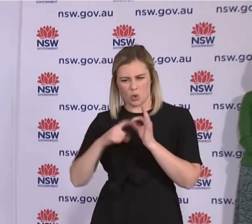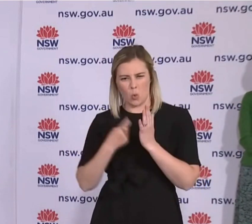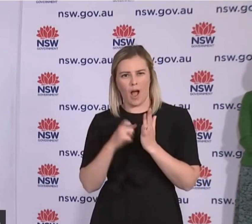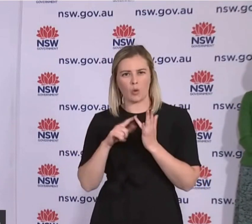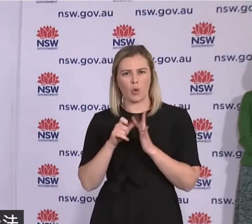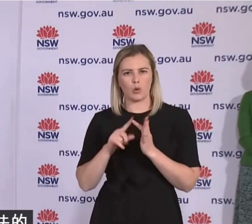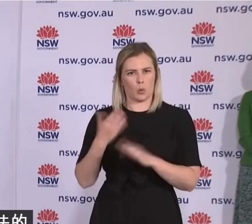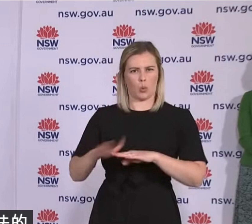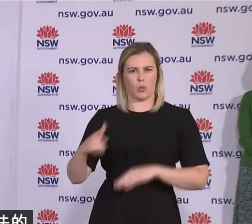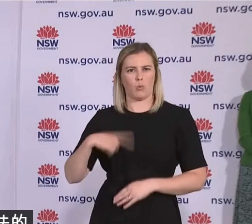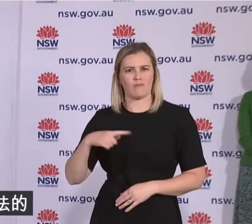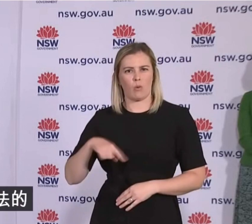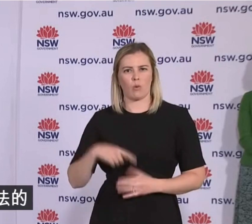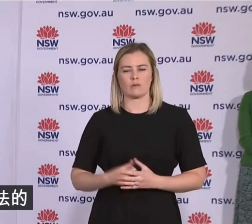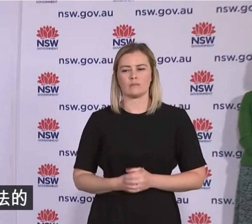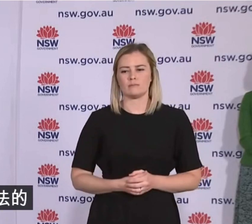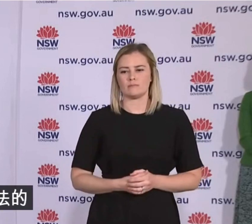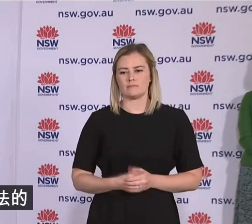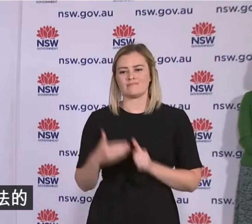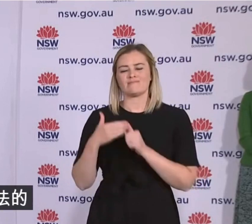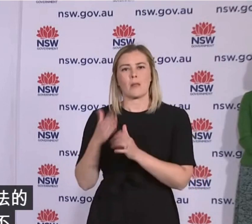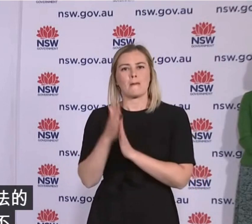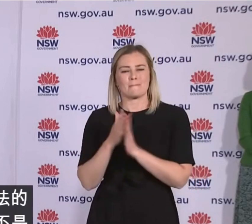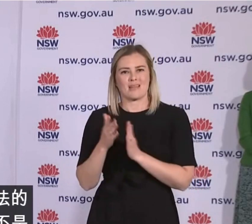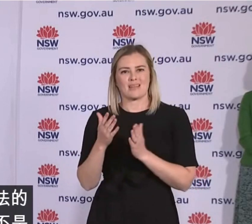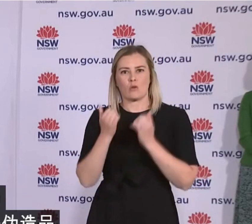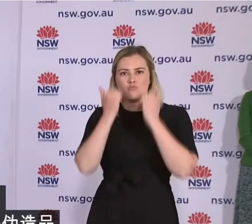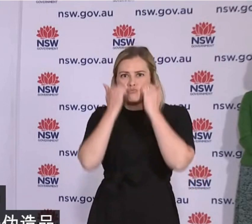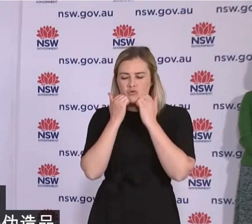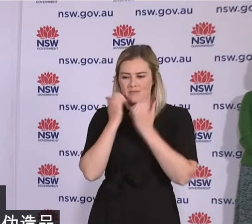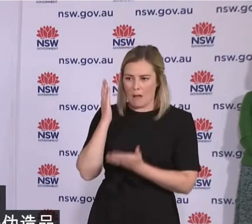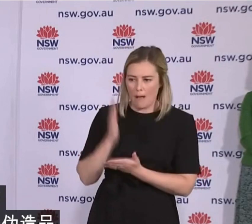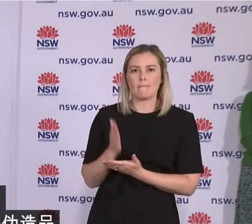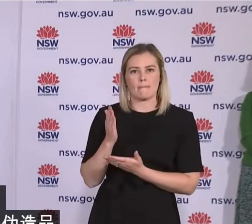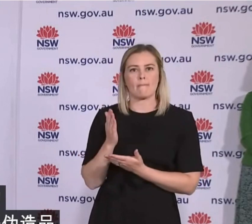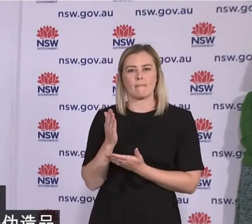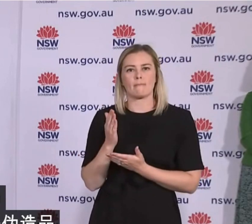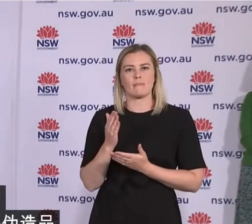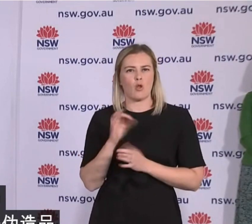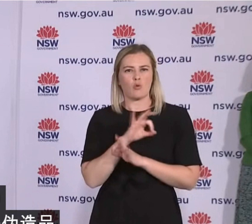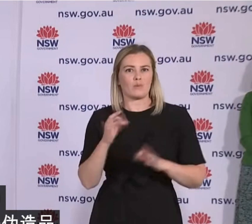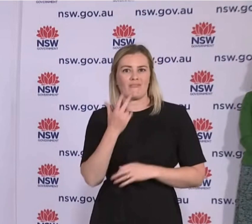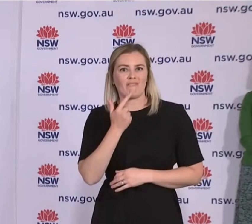To validate that it's a legitimate service product as opposed to a forgery.